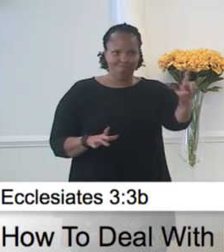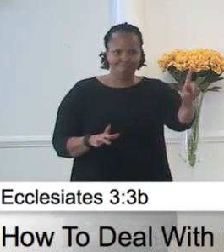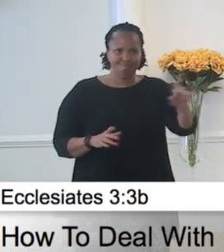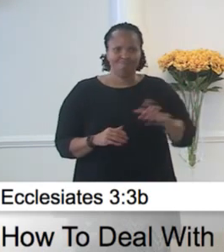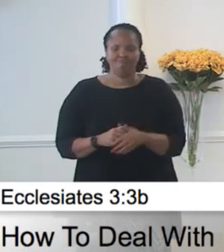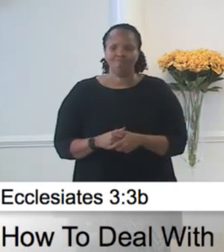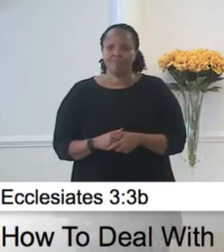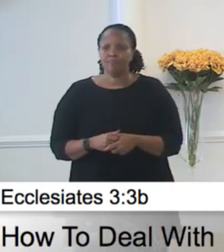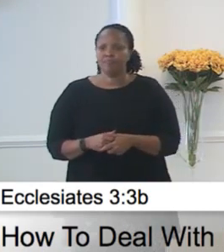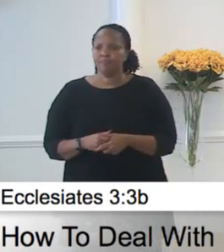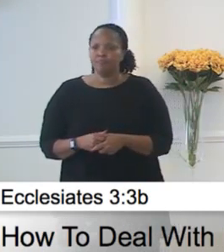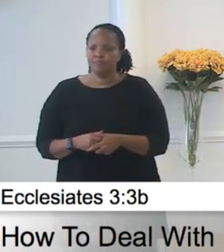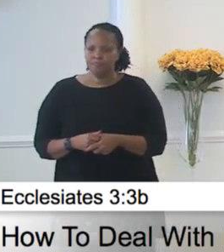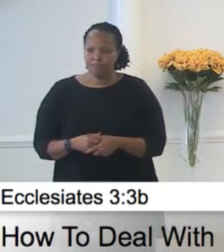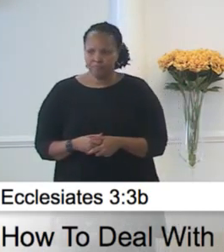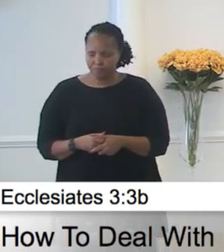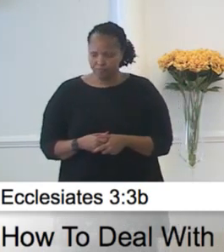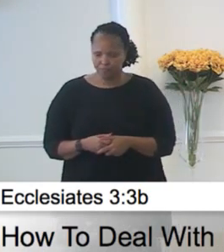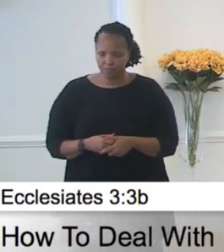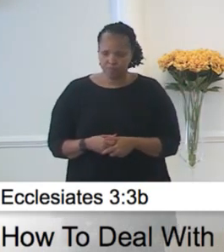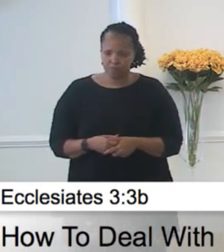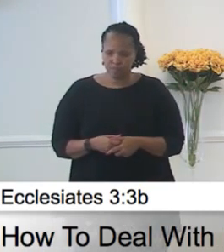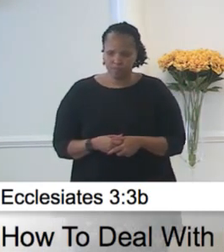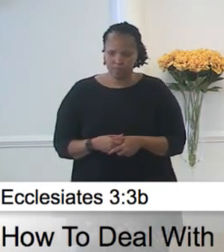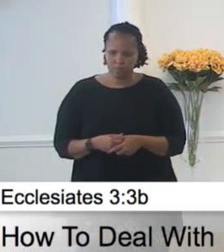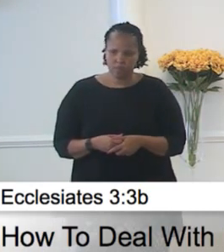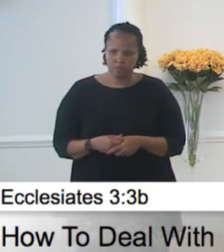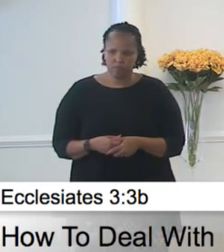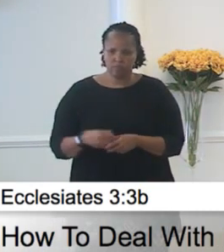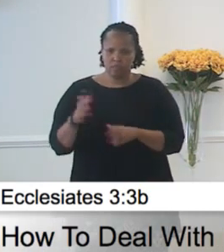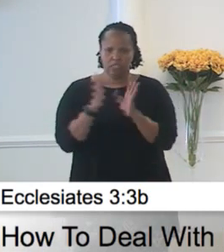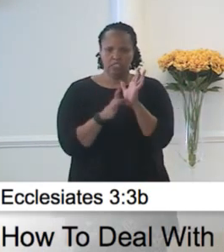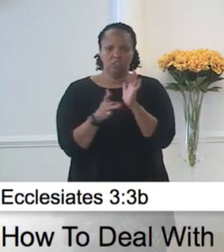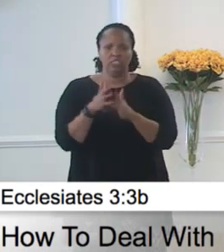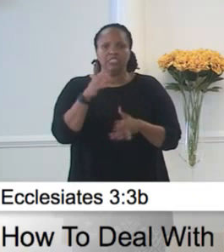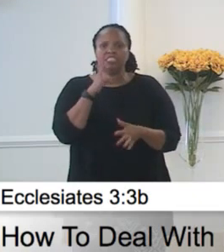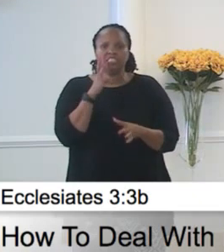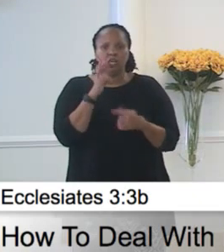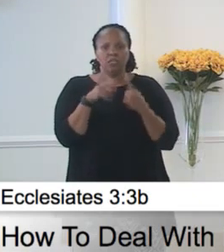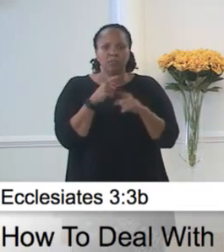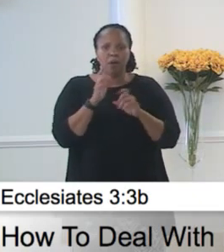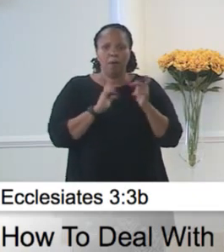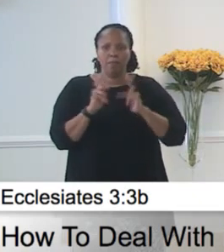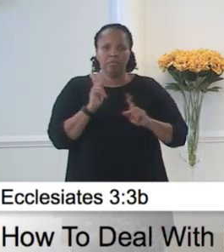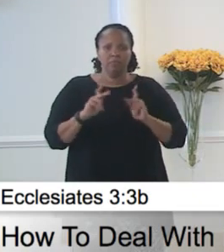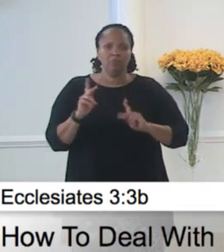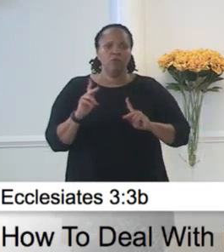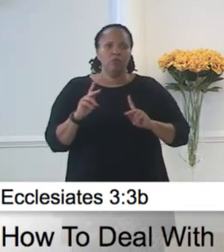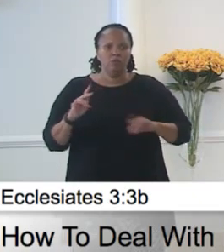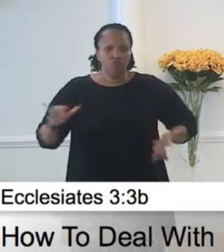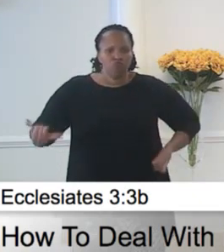And so he speaks of those who exalt themselves,